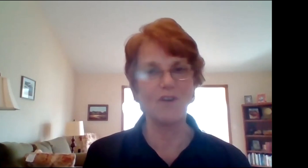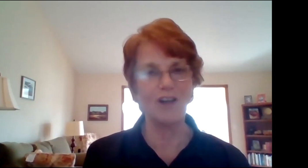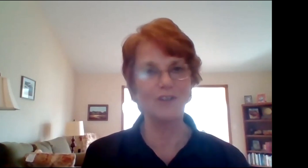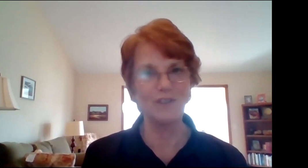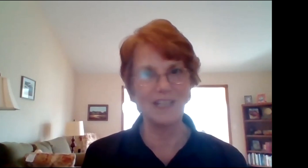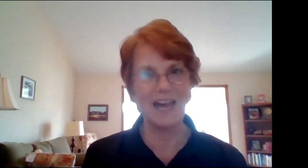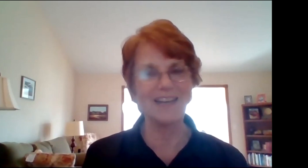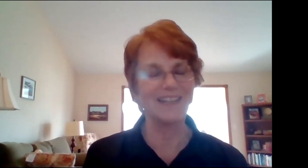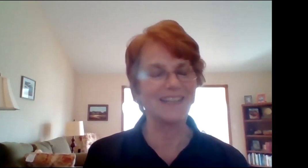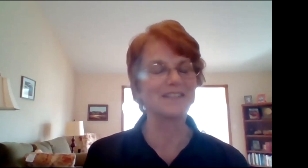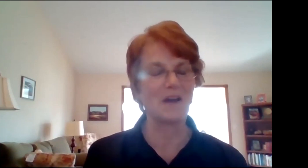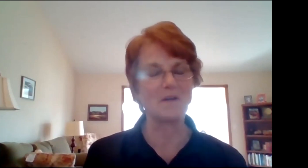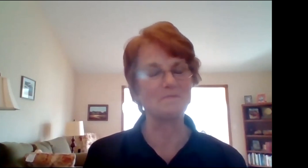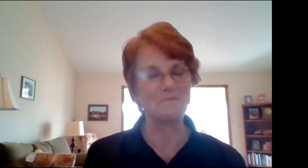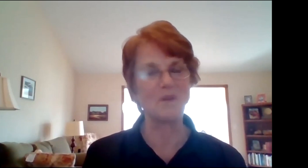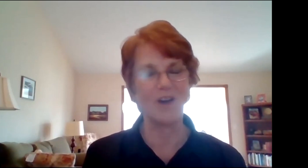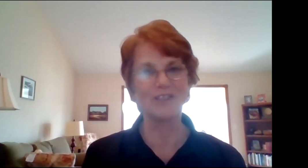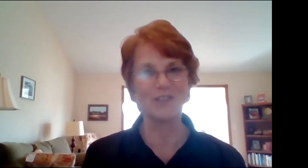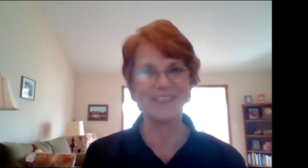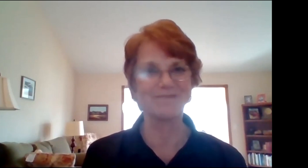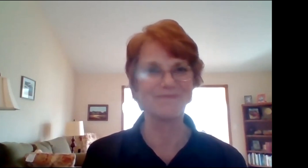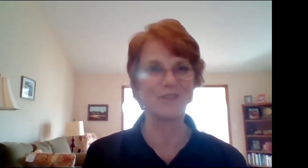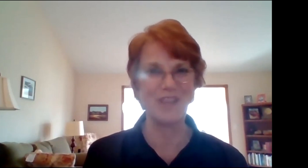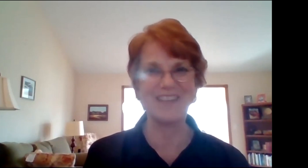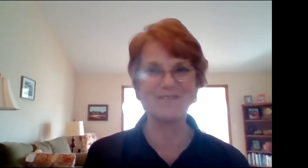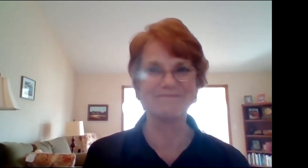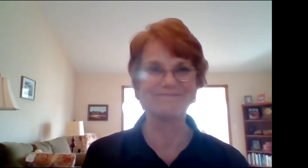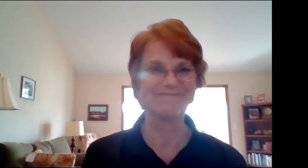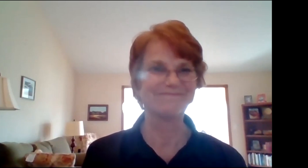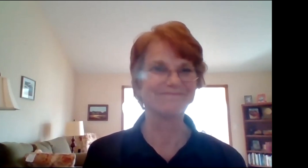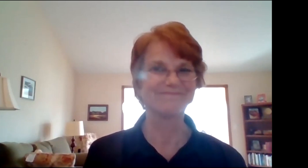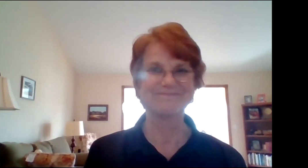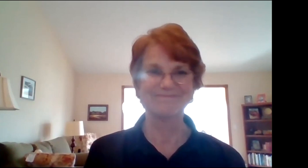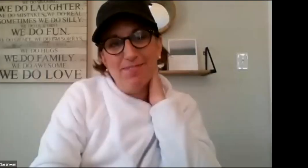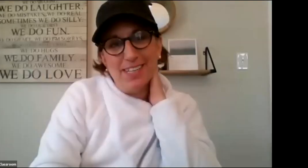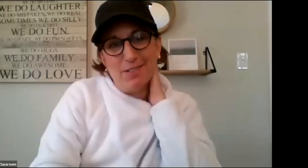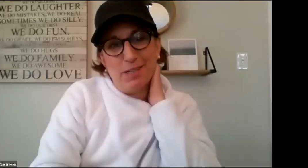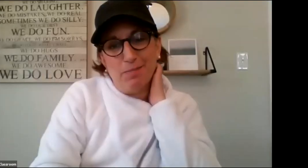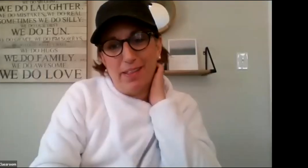we've all learned a lot and we all enjoyed it. So thank you. It's awesome. Thanks so much, Beth.